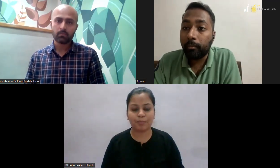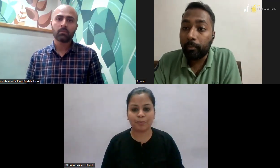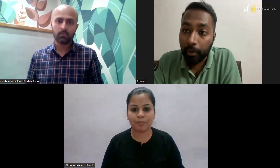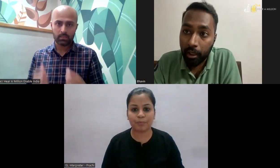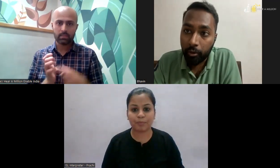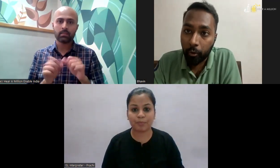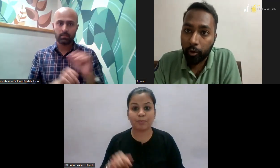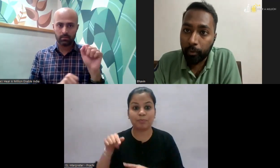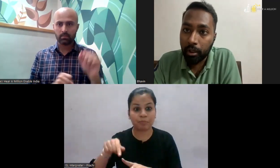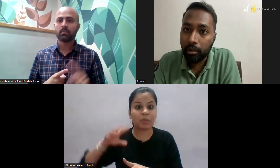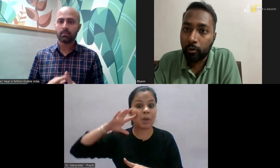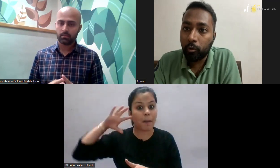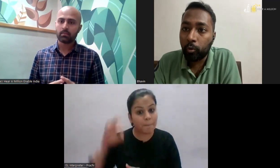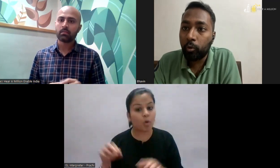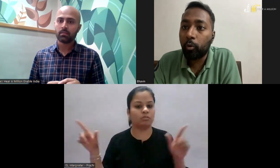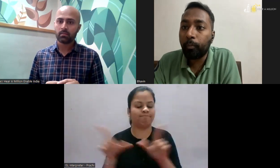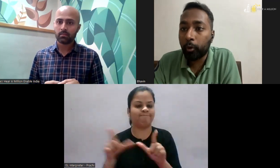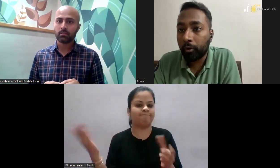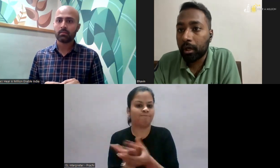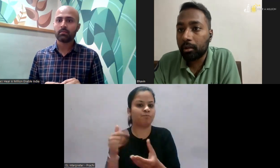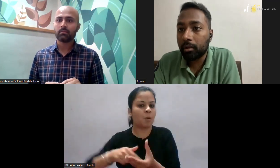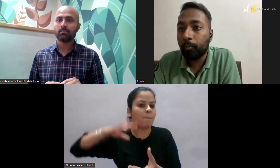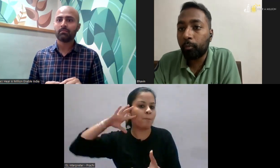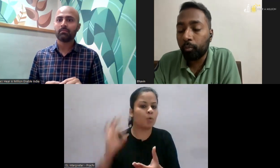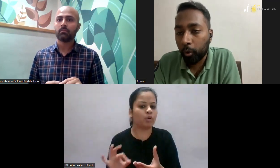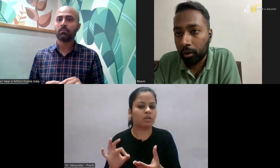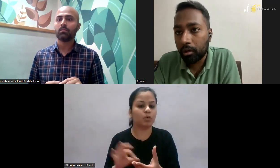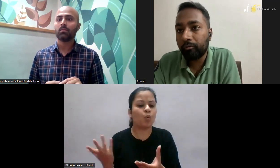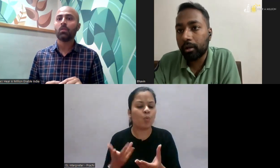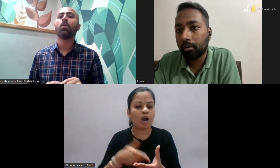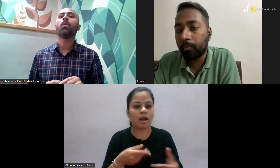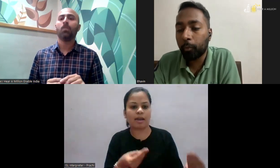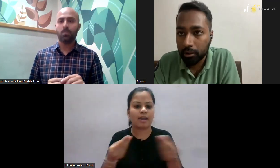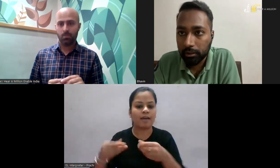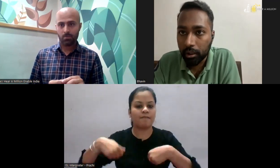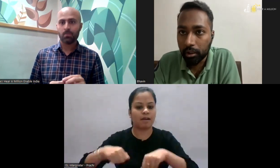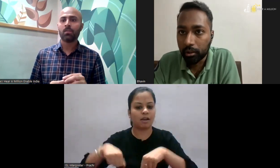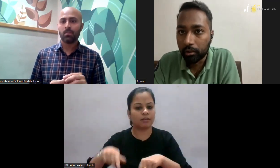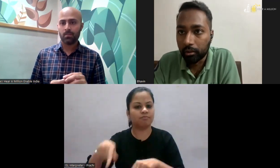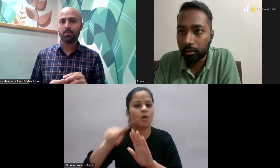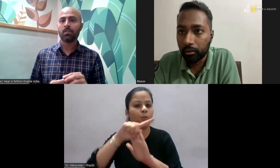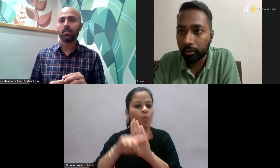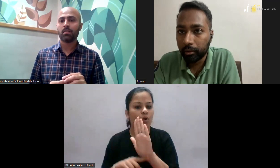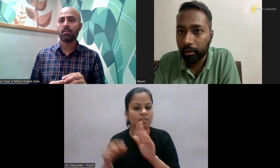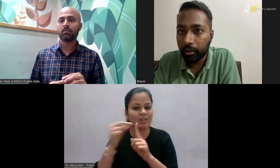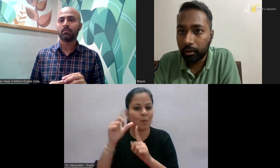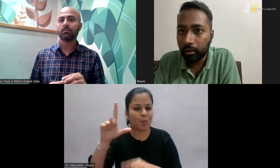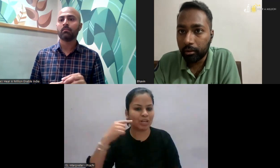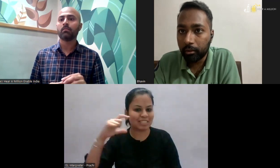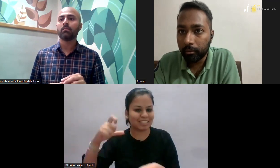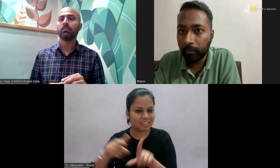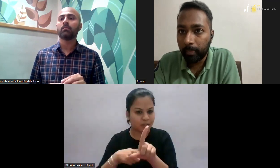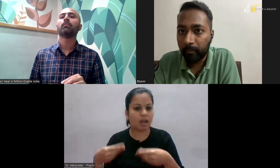is the main document to provide motor vehicle policy.